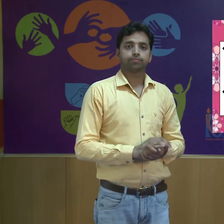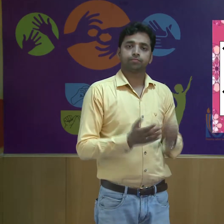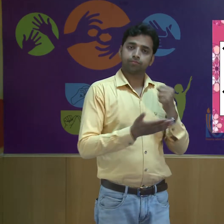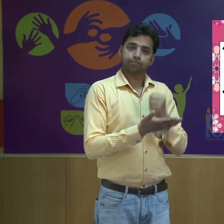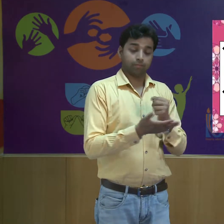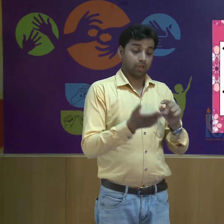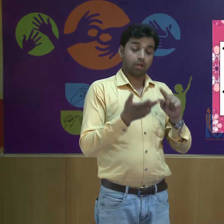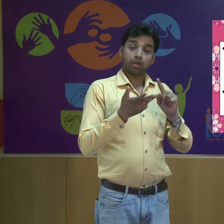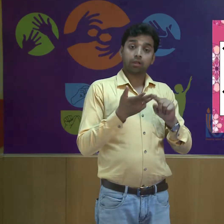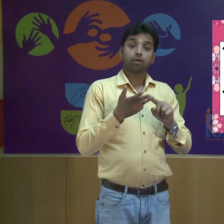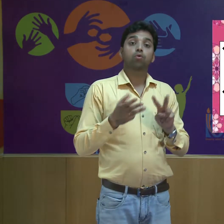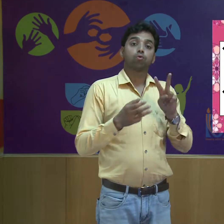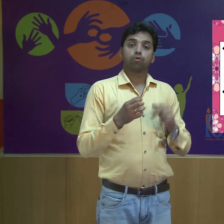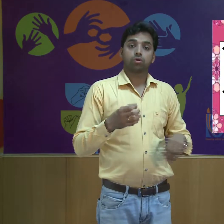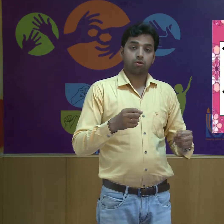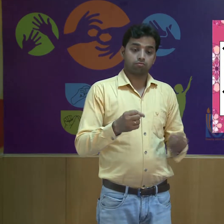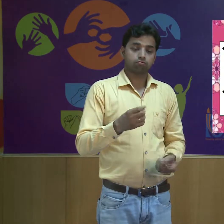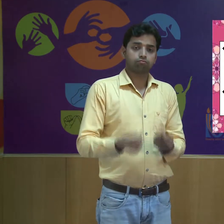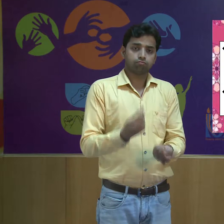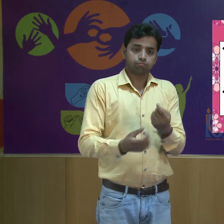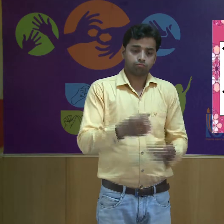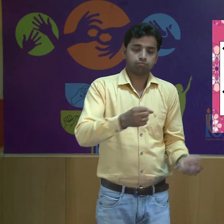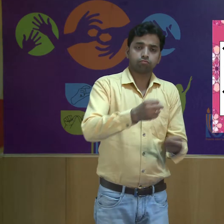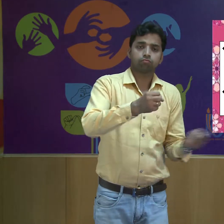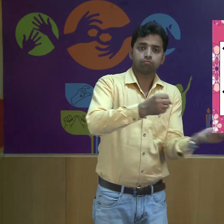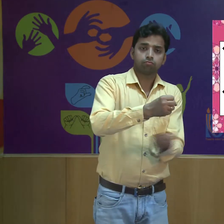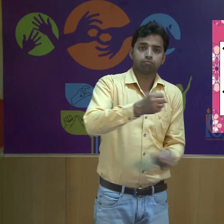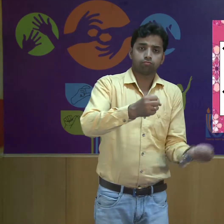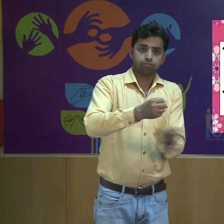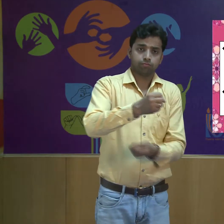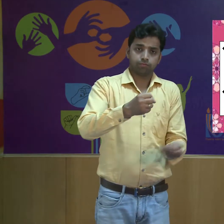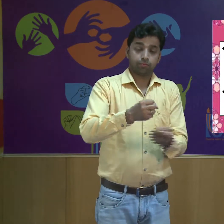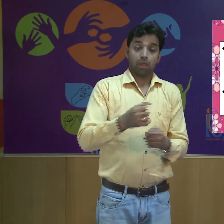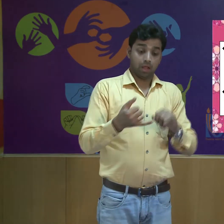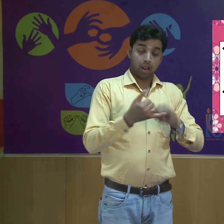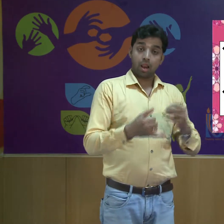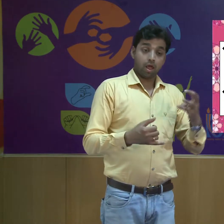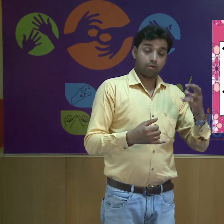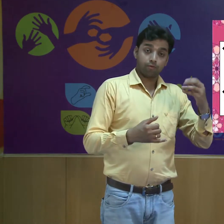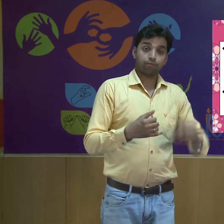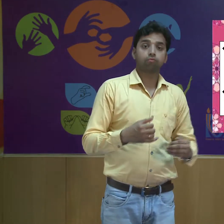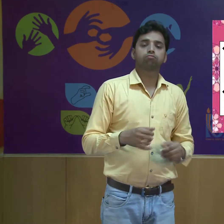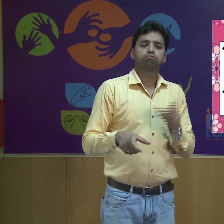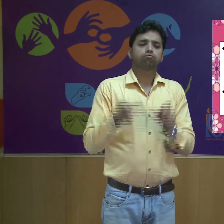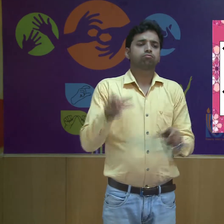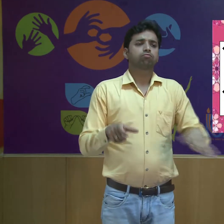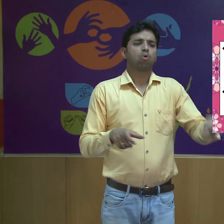The Vaishyas were farmers and the Shudras had to serve the upper